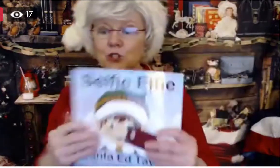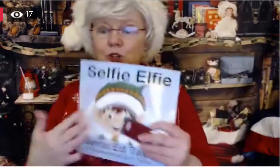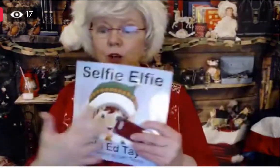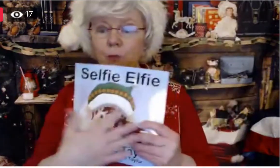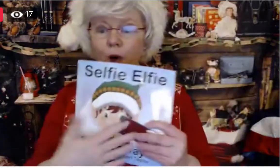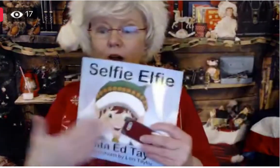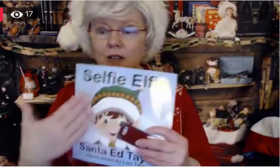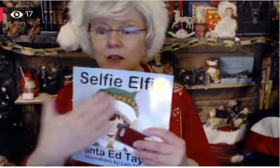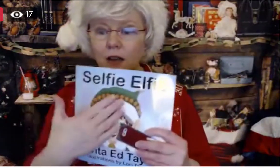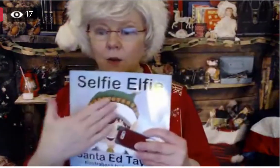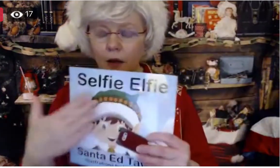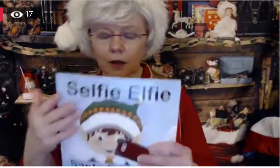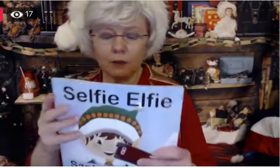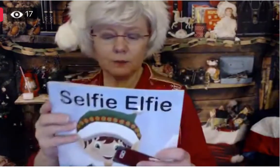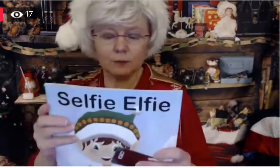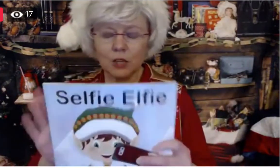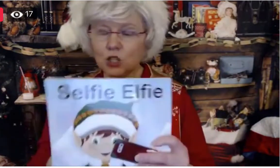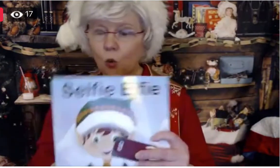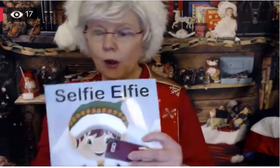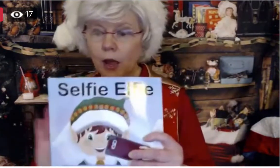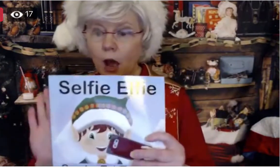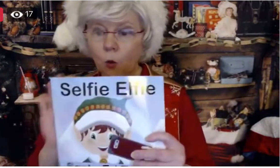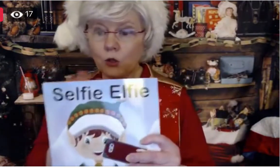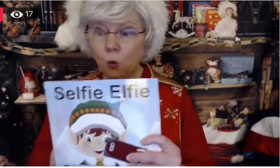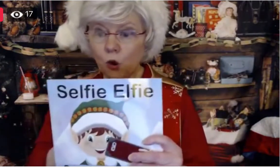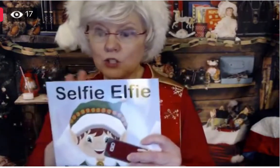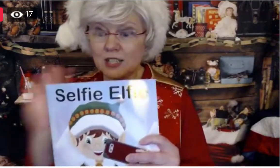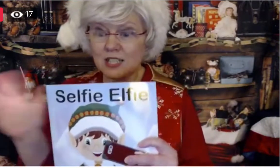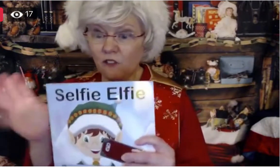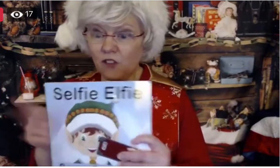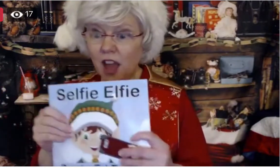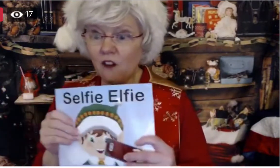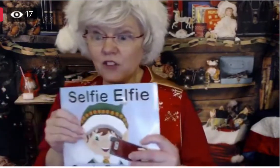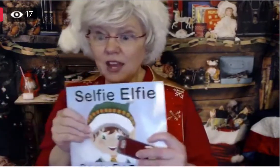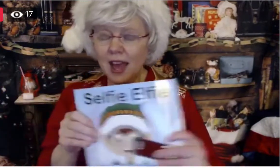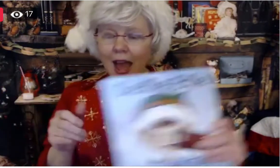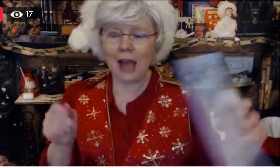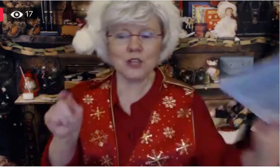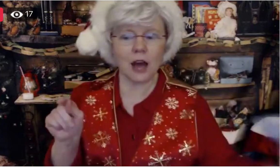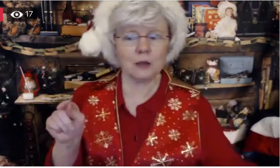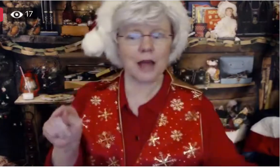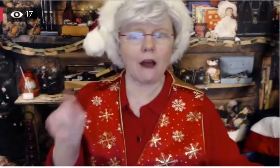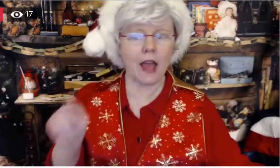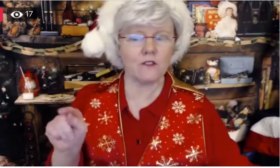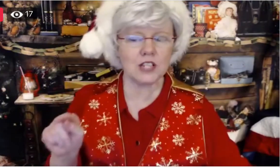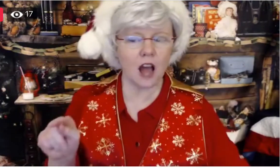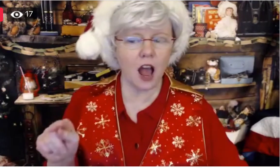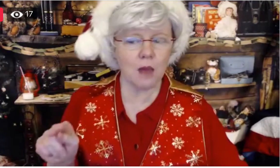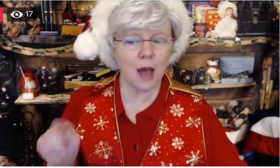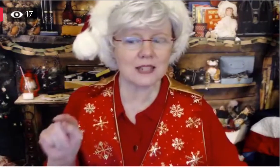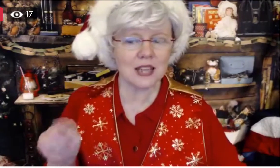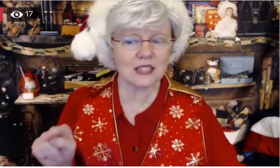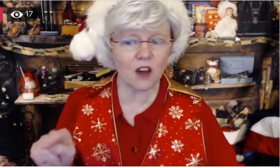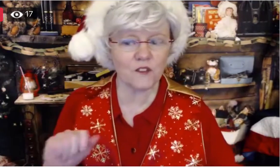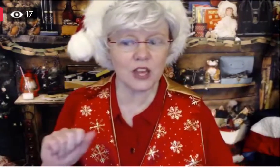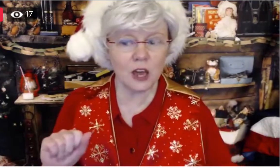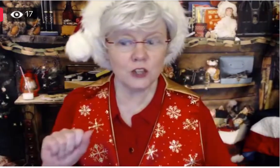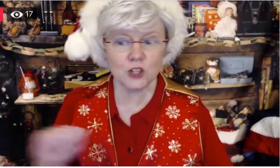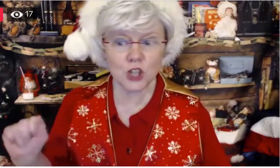to the part in the story where the words are selfie Alfie, you tell them now every time I say selfie, you show